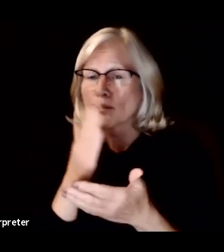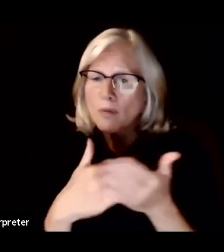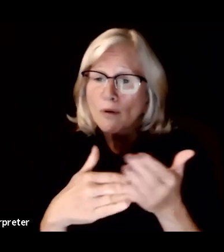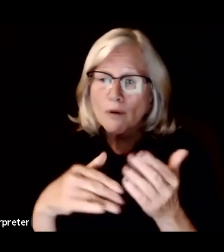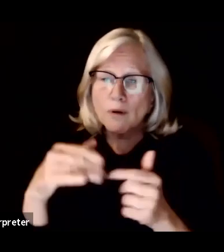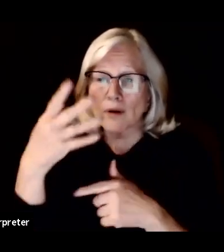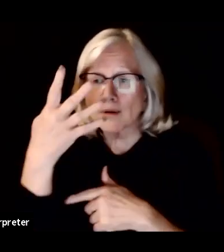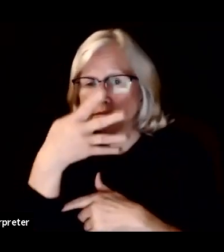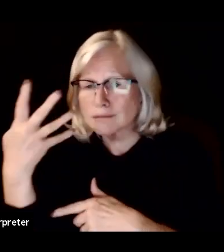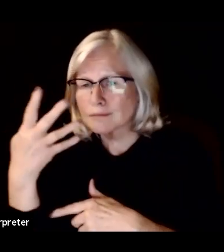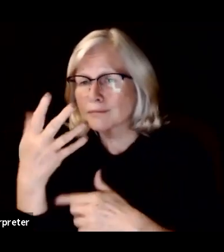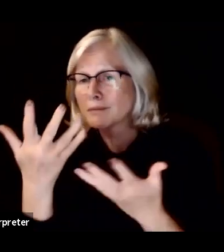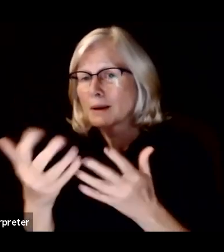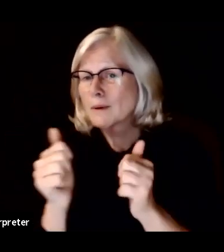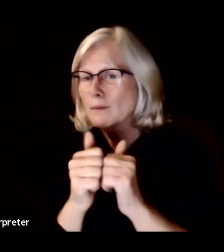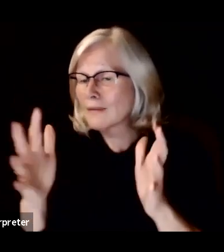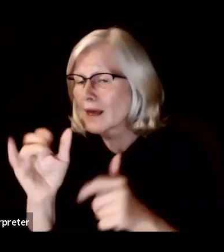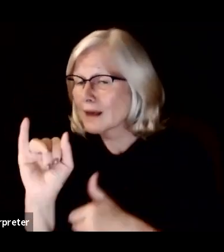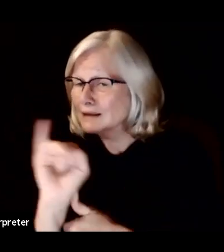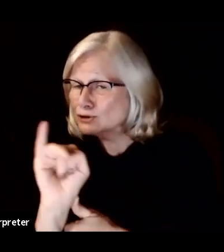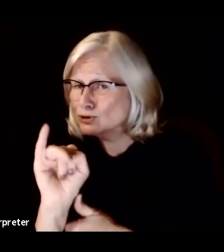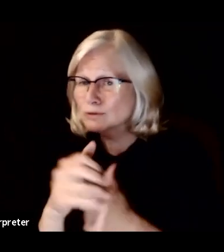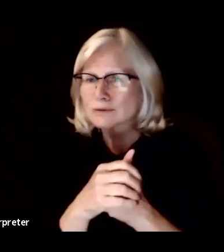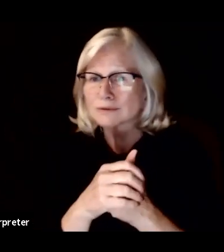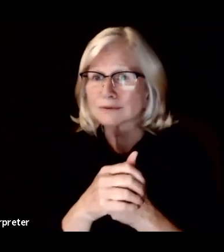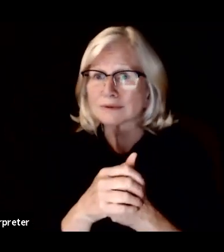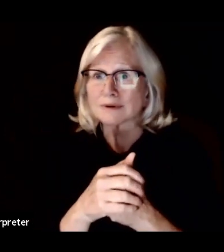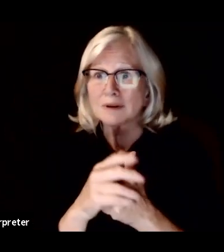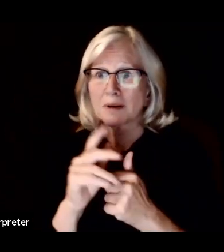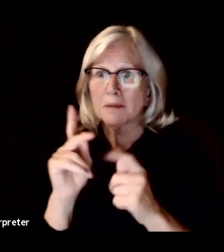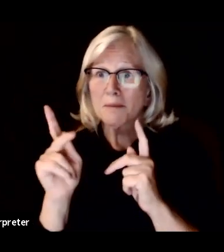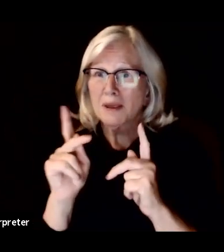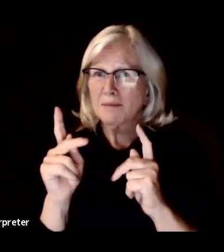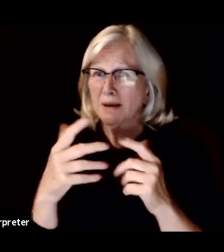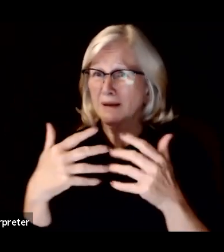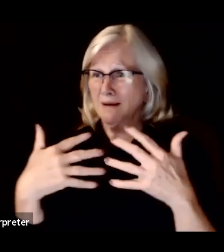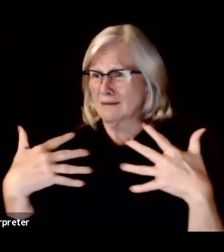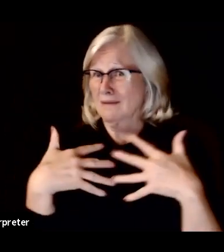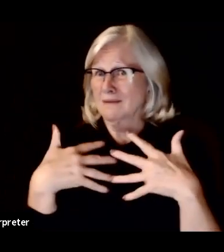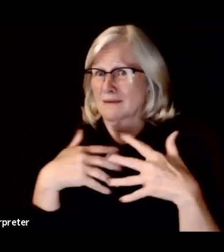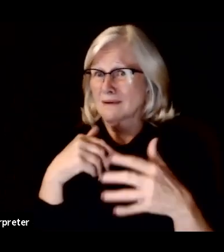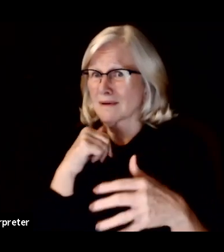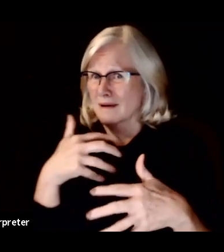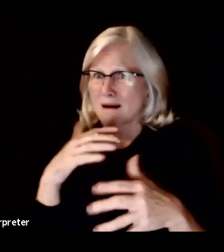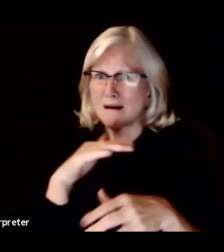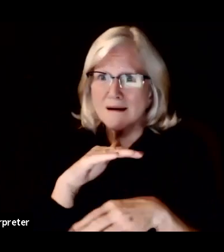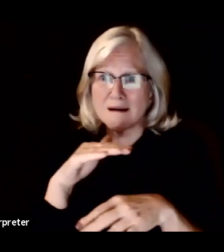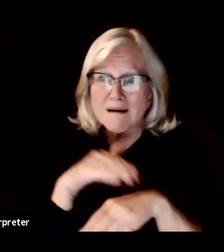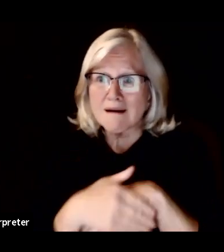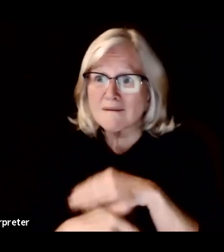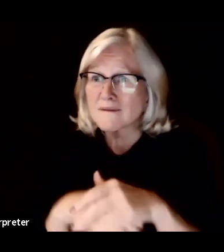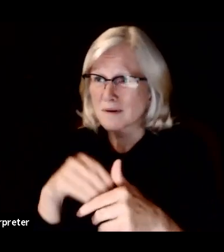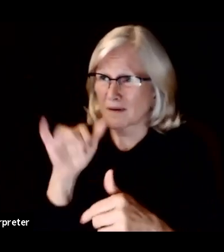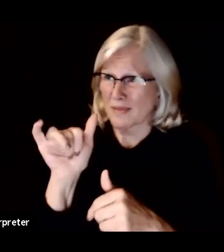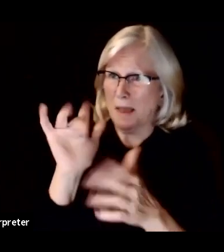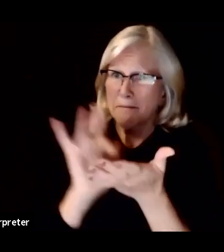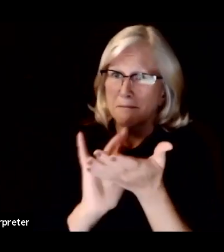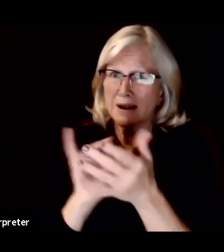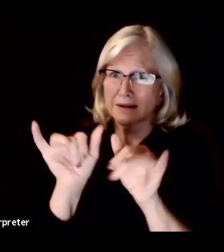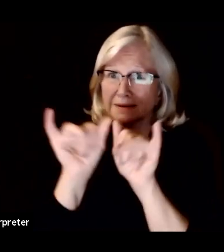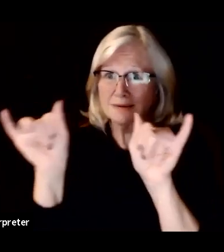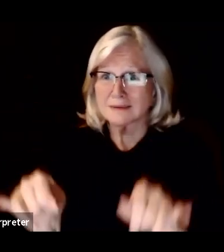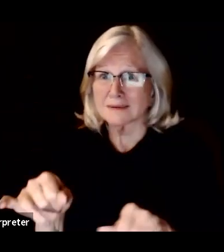unfamiliarity or discomfort with the systems. So we think that these community-based testing events that are done,